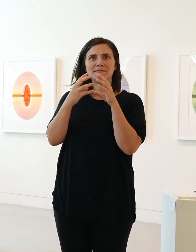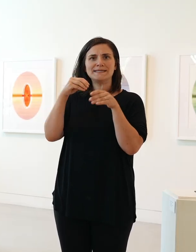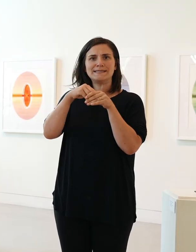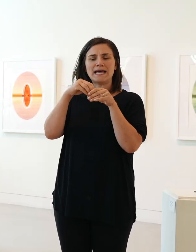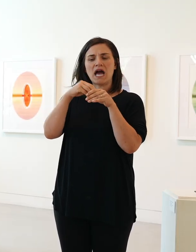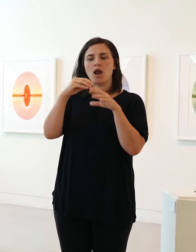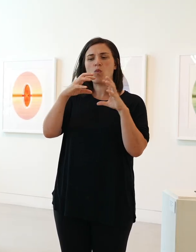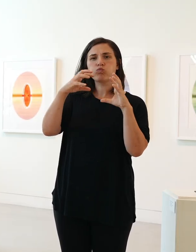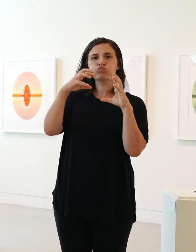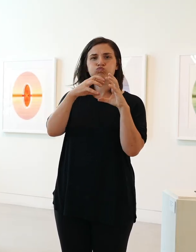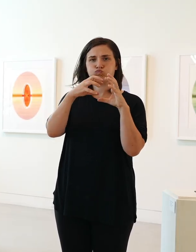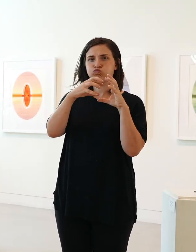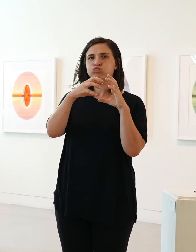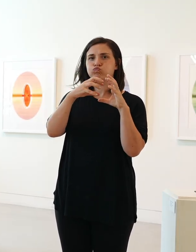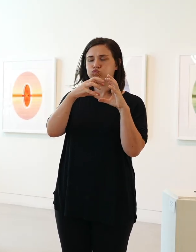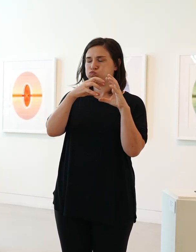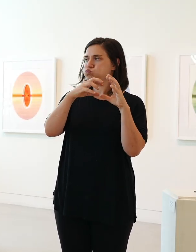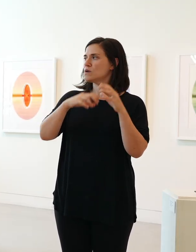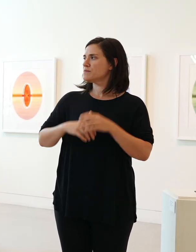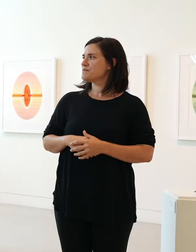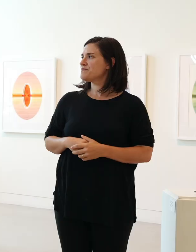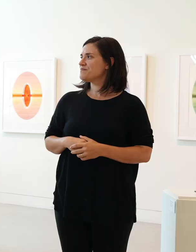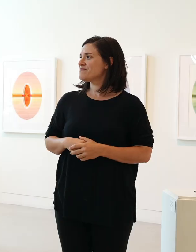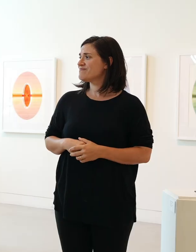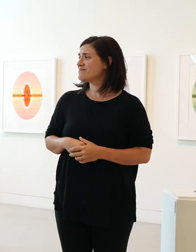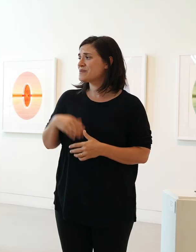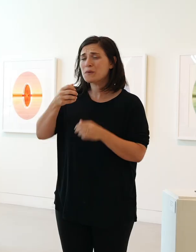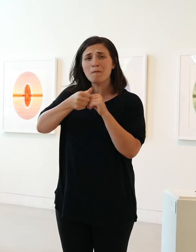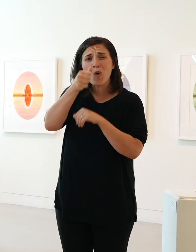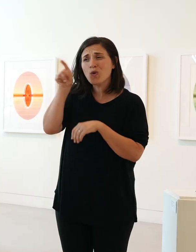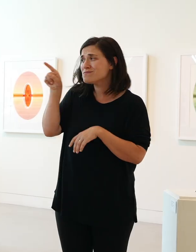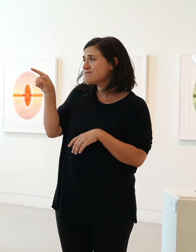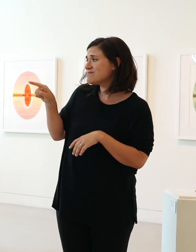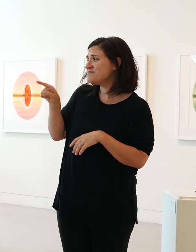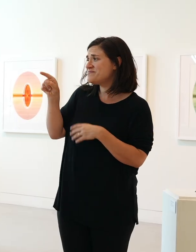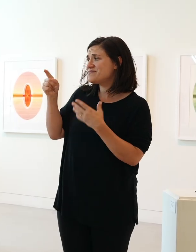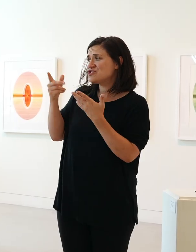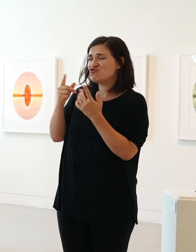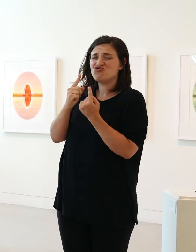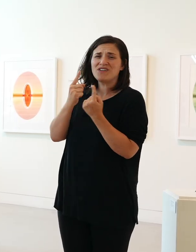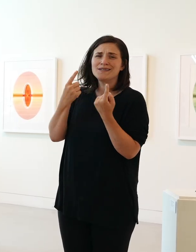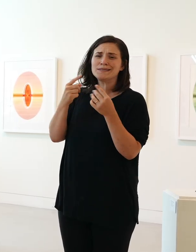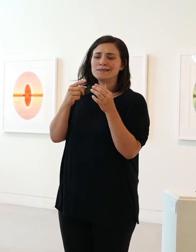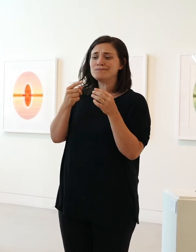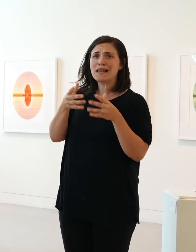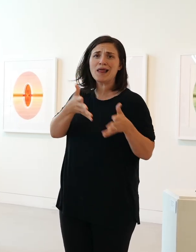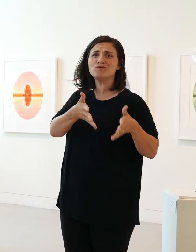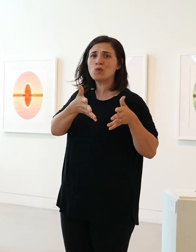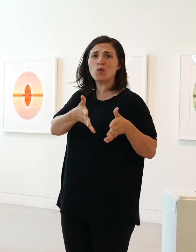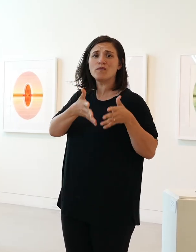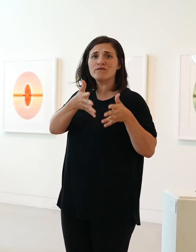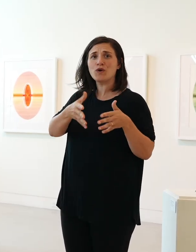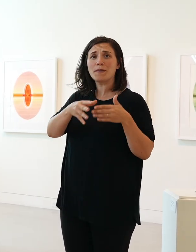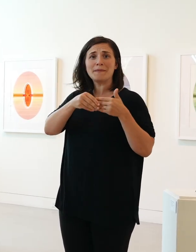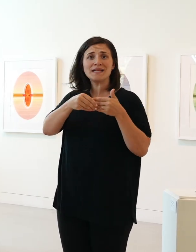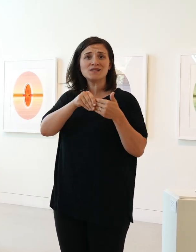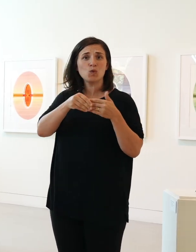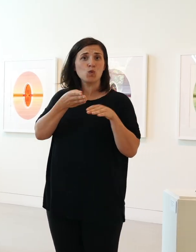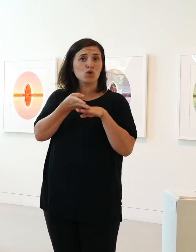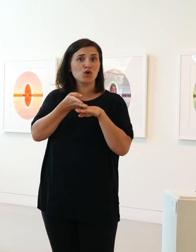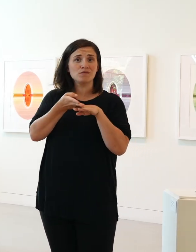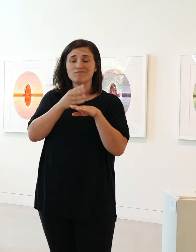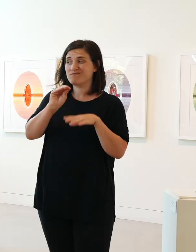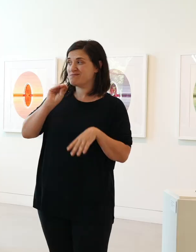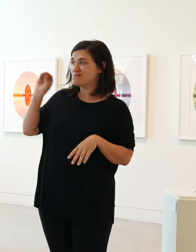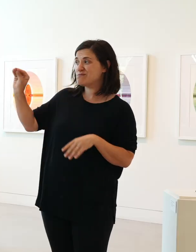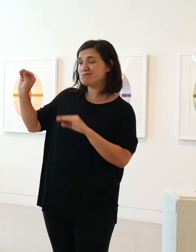And this is just scrap leftovers of the bendable wood, you know, so, you know, just threw some of